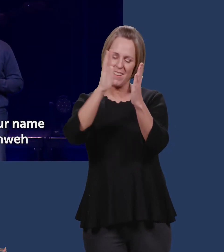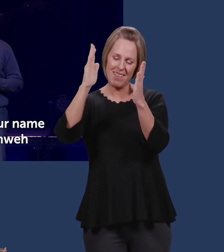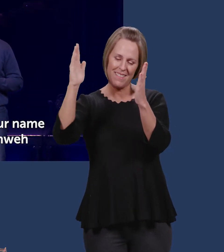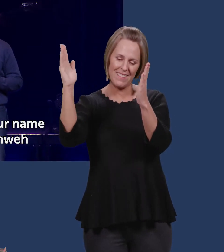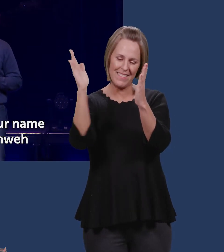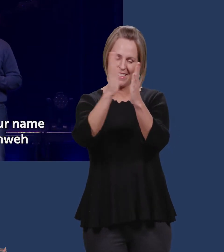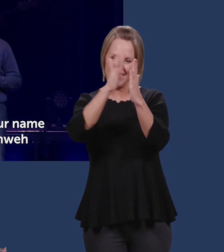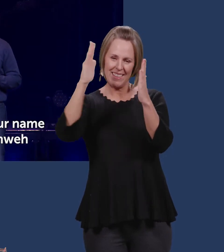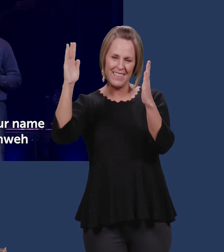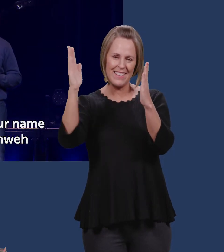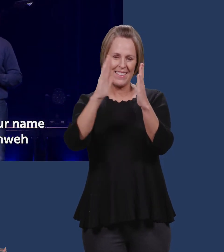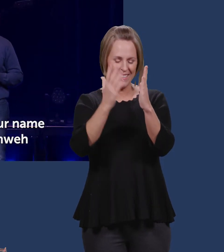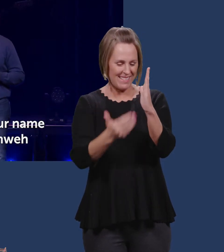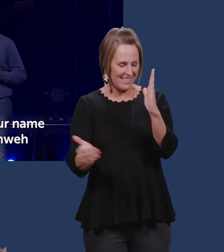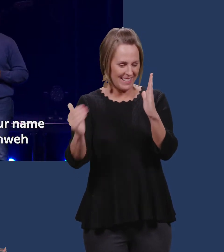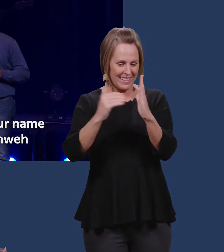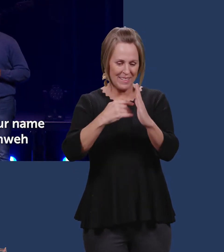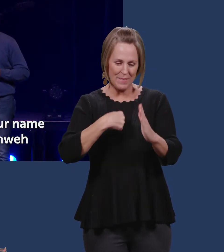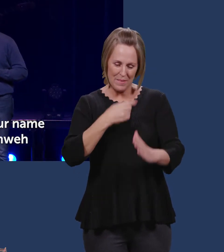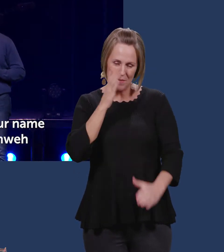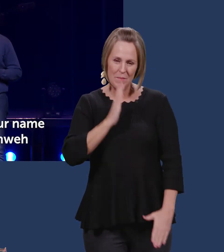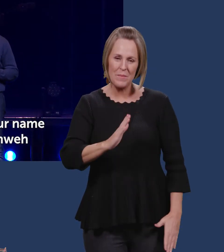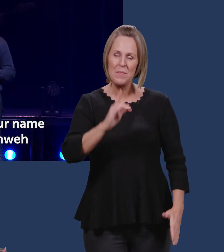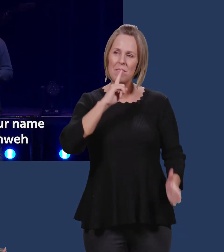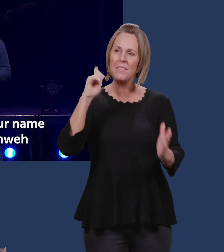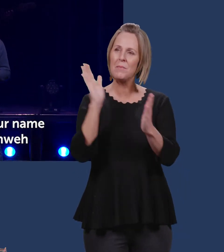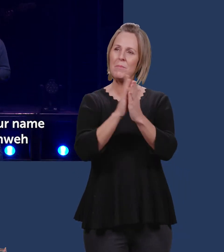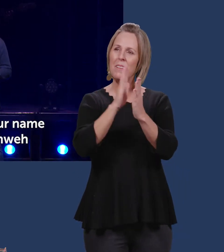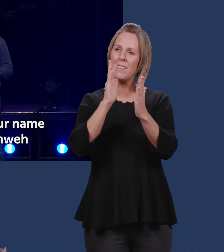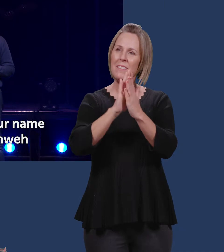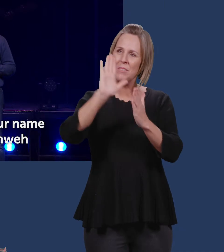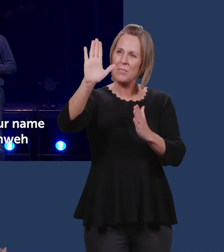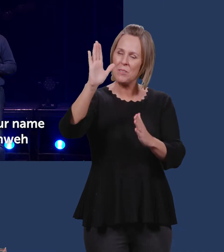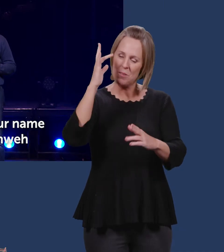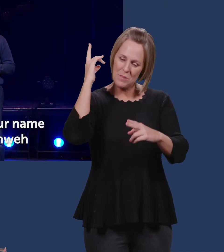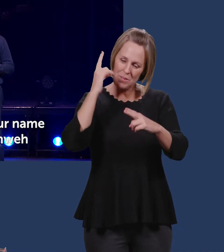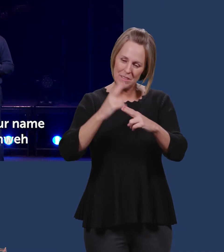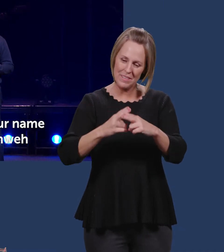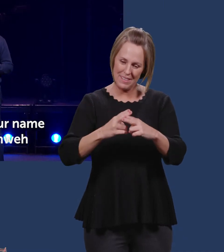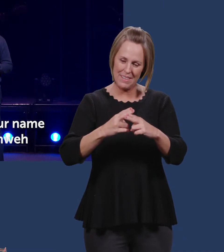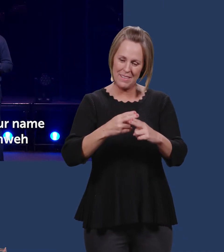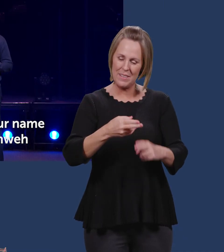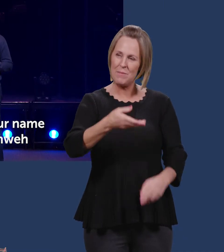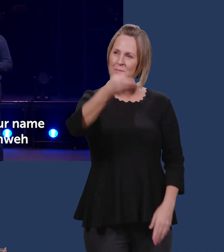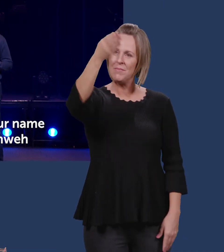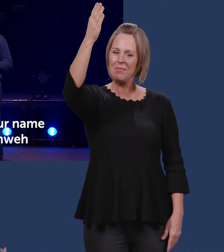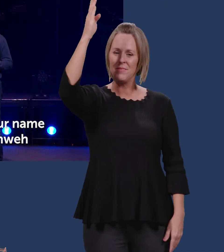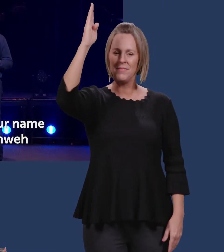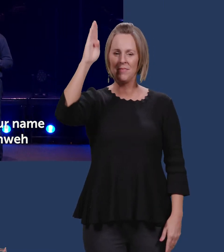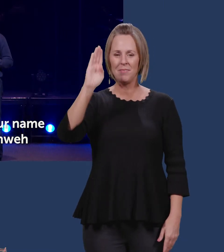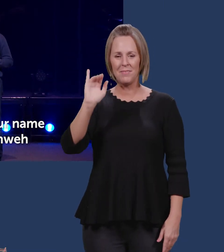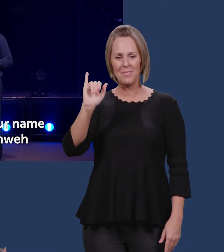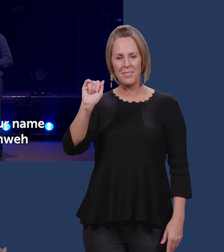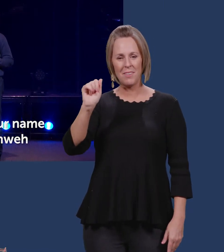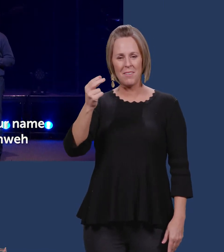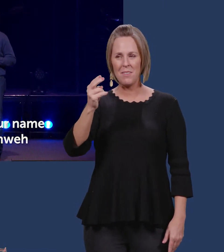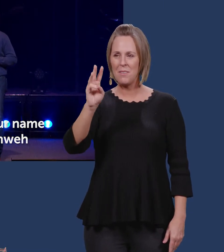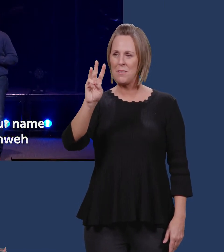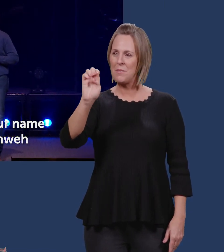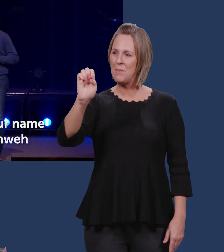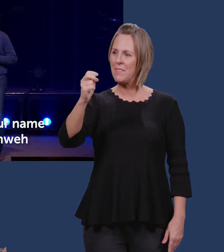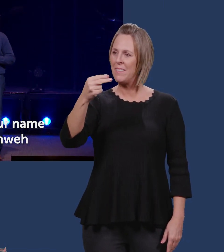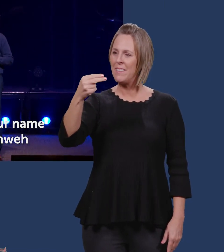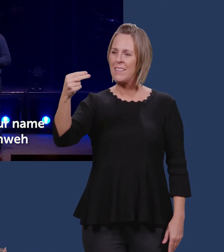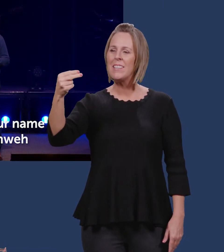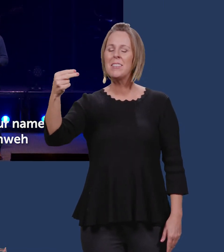will praise your name, Yahweh, Yahweh. I will